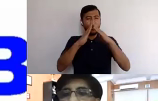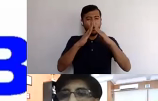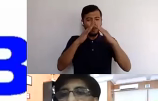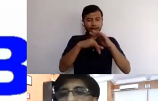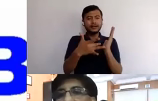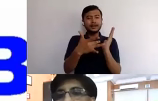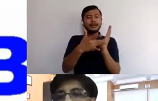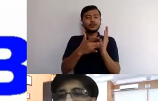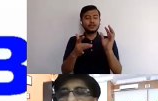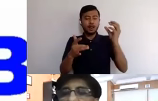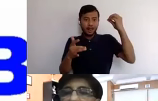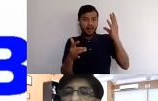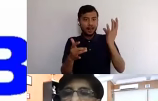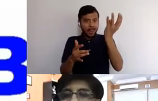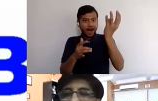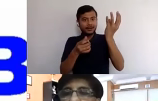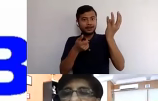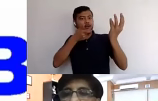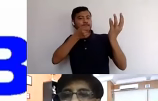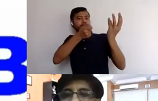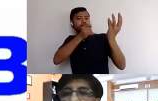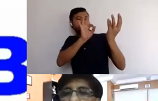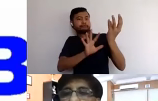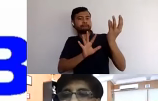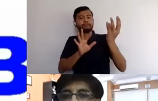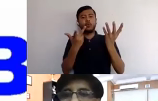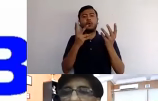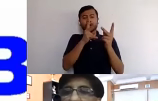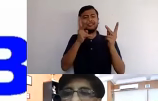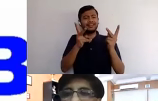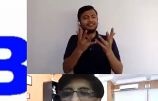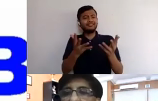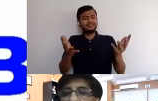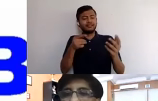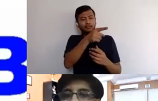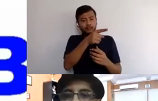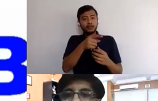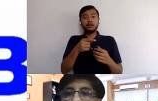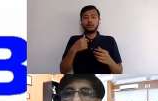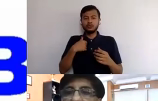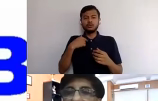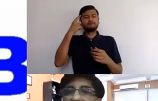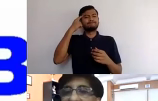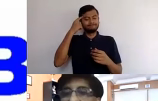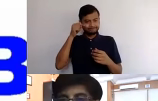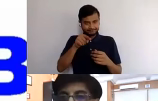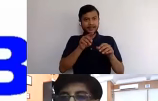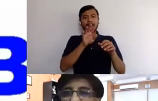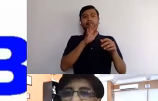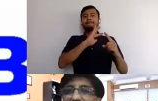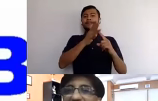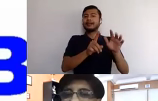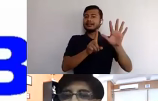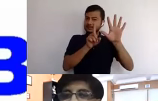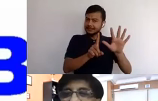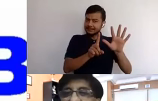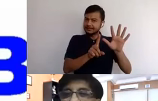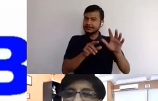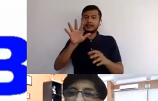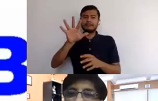provides an important complementary deployment use case that can coexist, and in fact will be